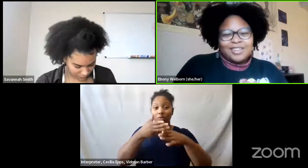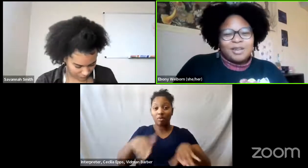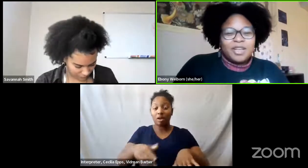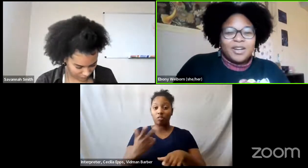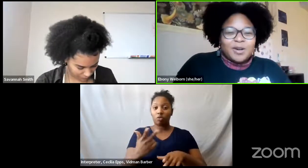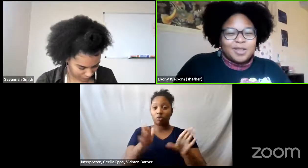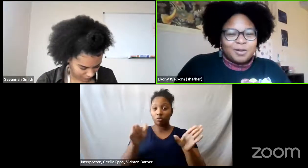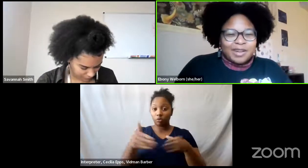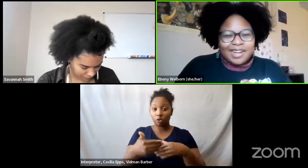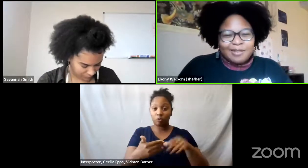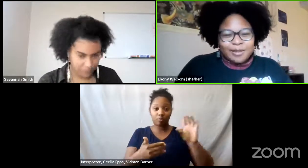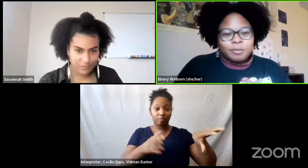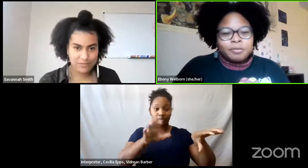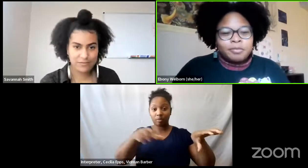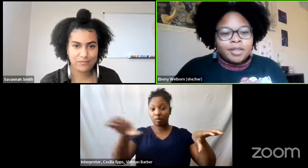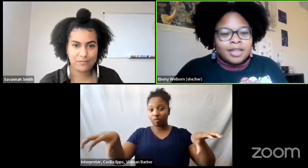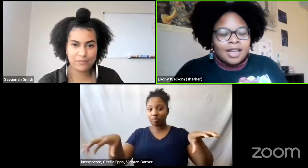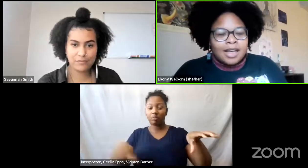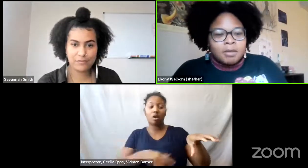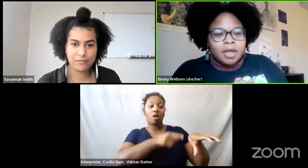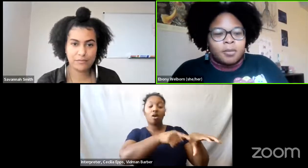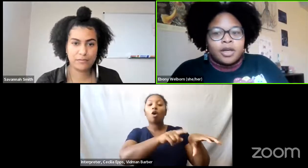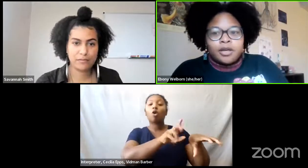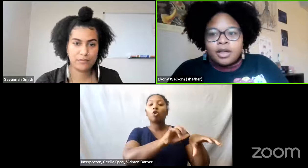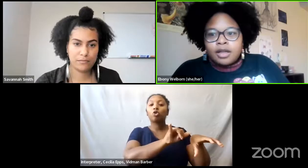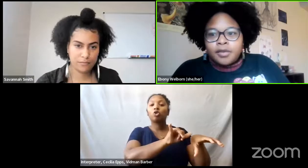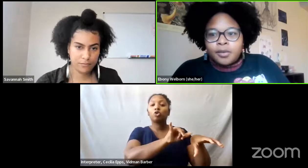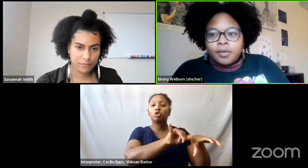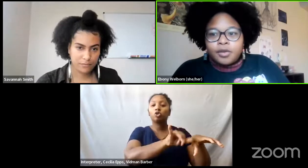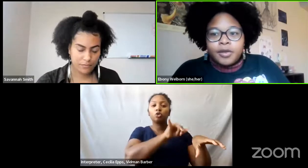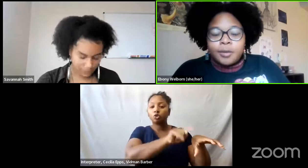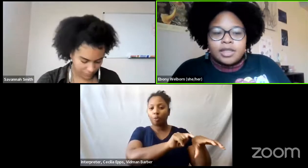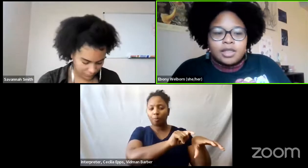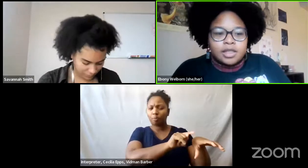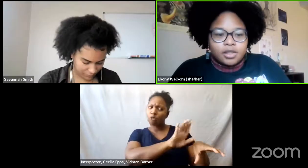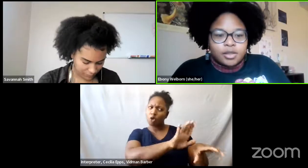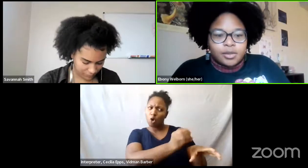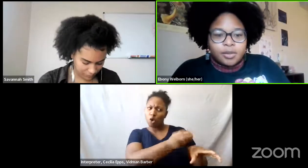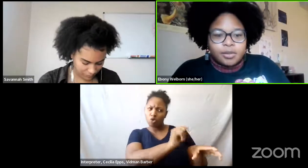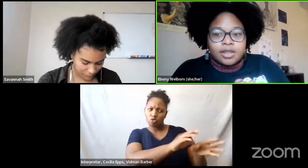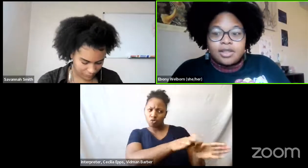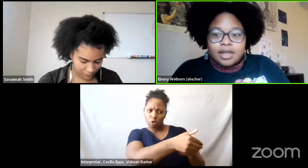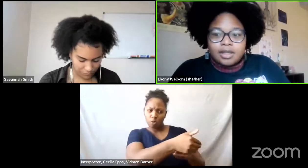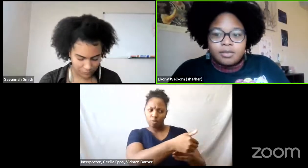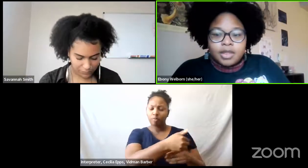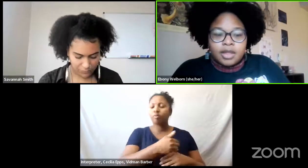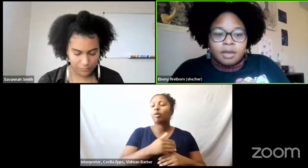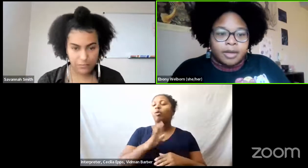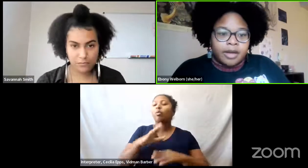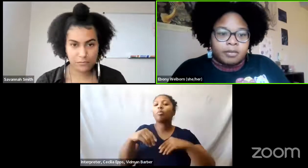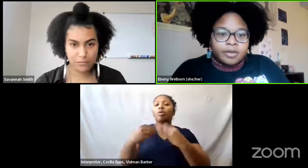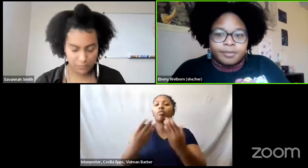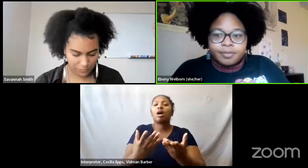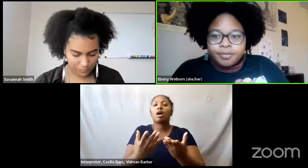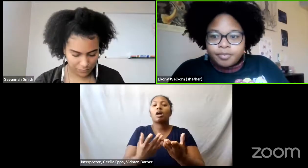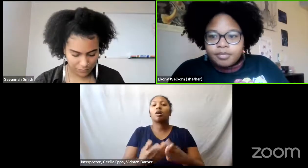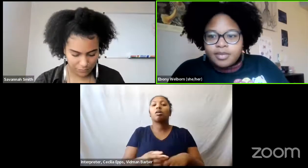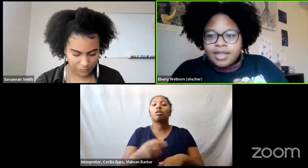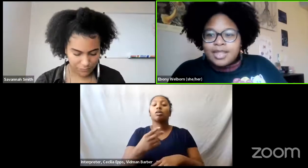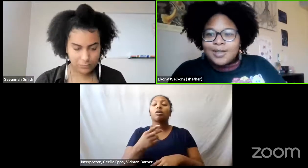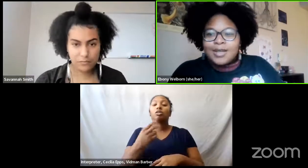YouTube, y'all are going to be your own little breakout room. And we're going to give you 3 questions to discuss within that breakout